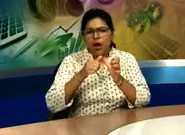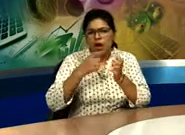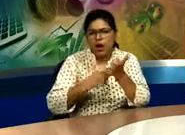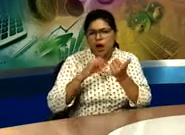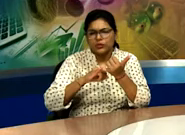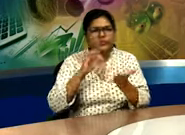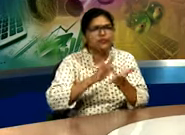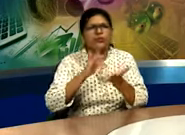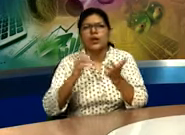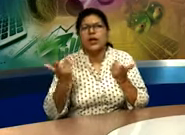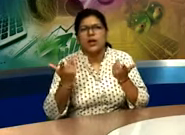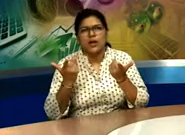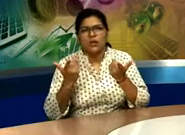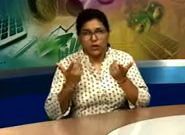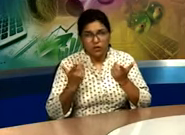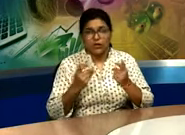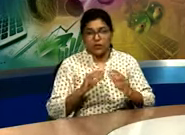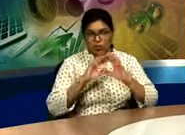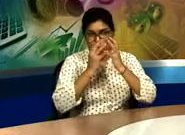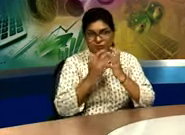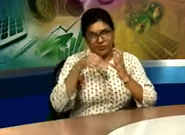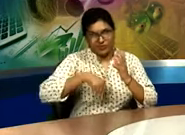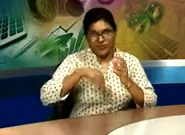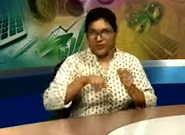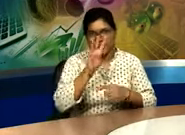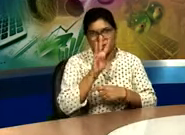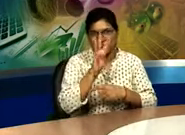And do we all know where is the Mars planet?